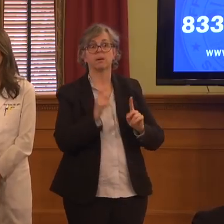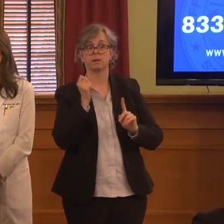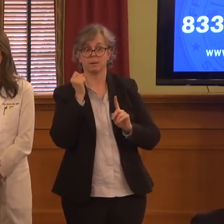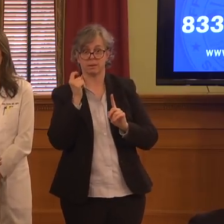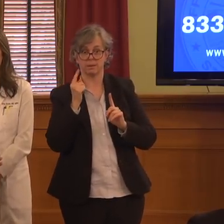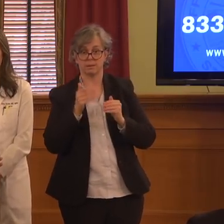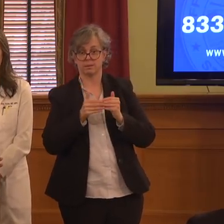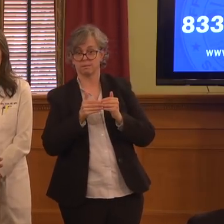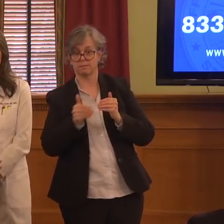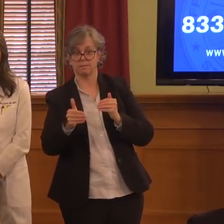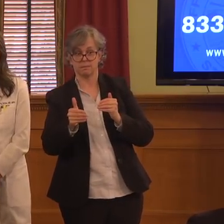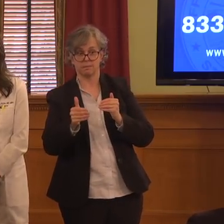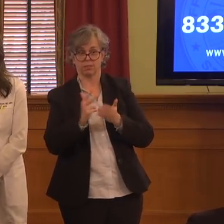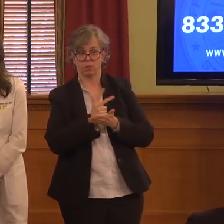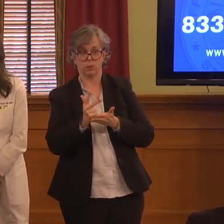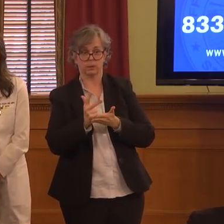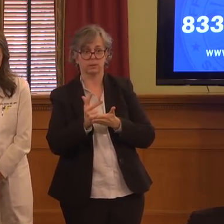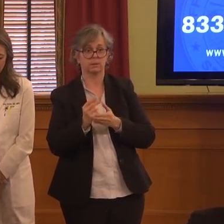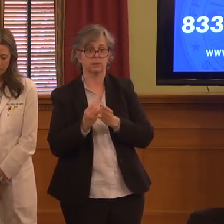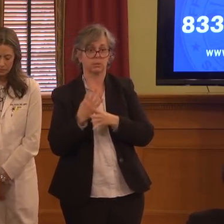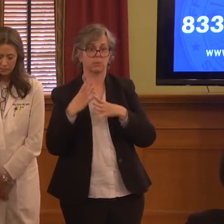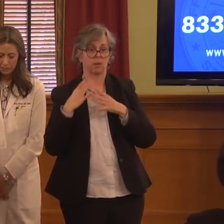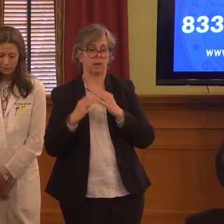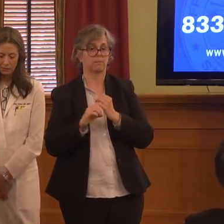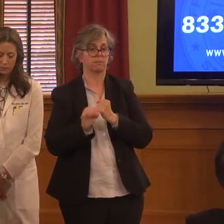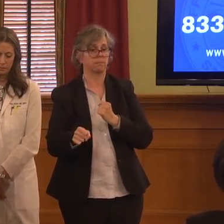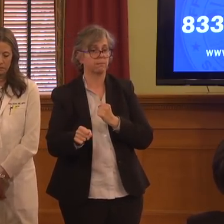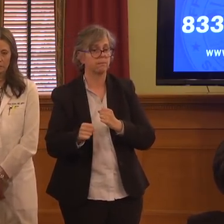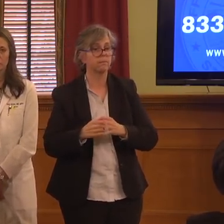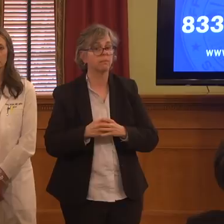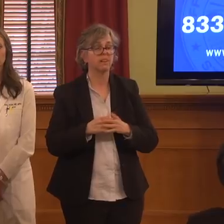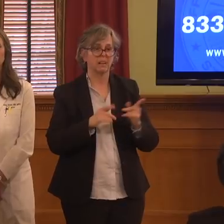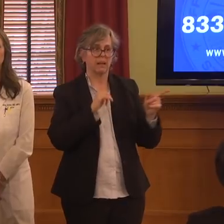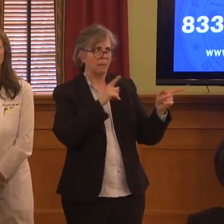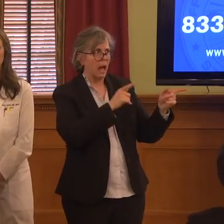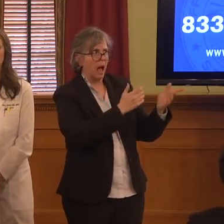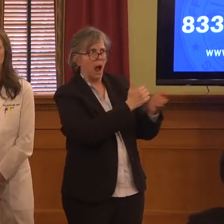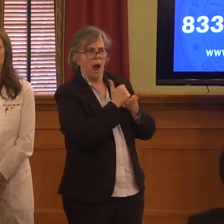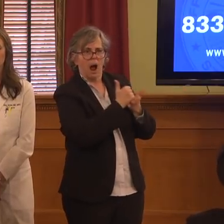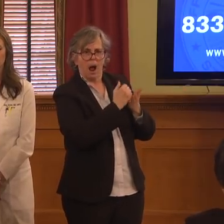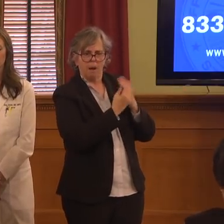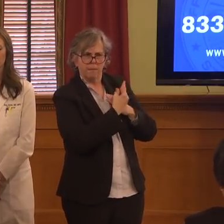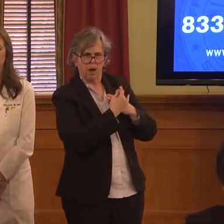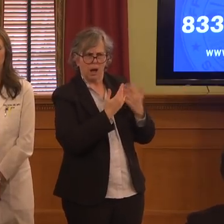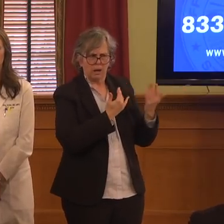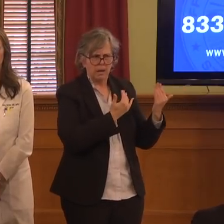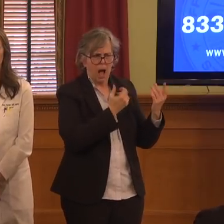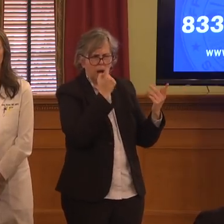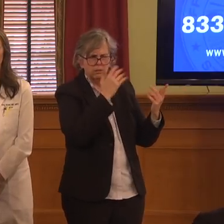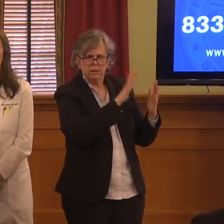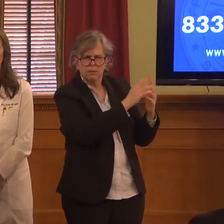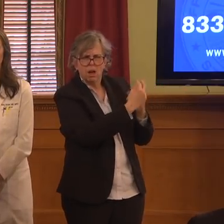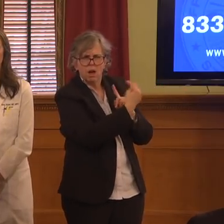been very helped and informed by the educators that we have talked to.